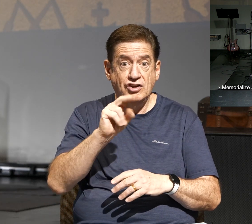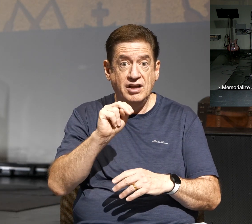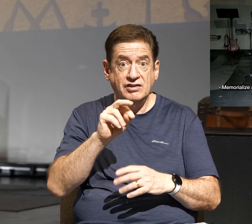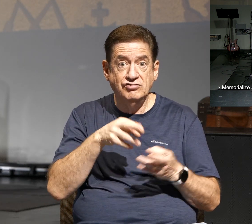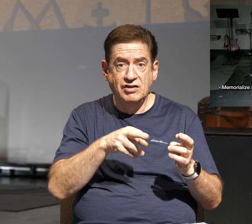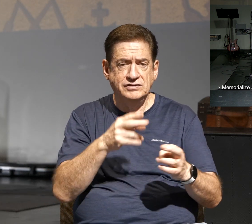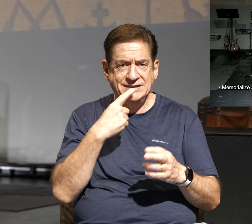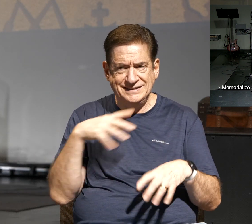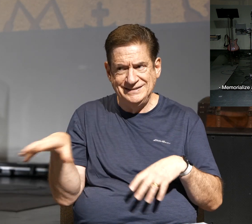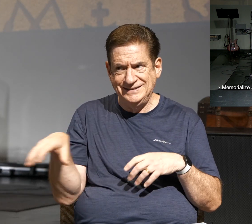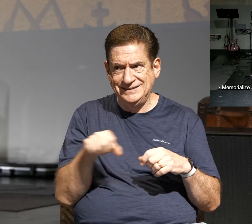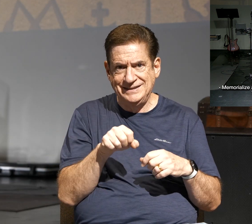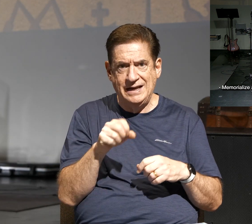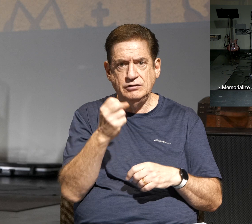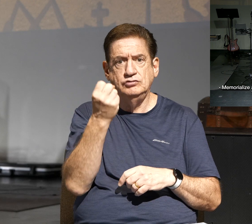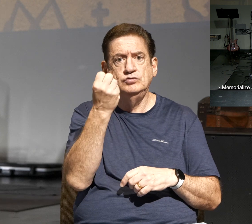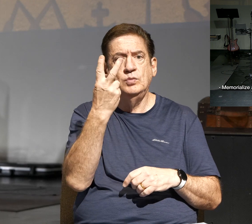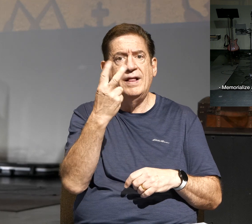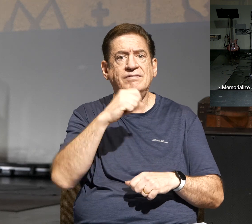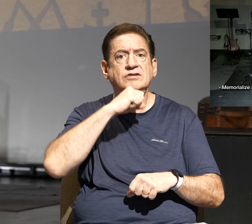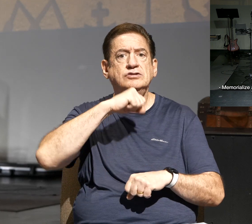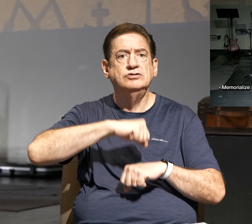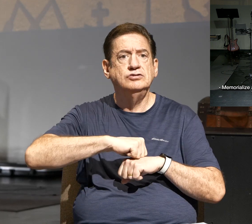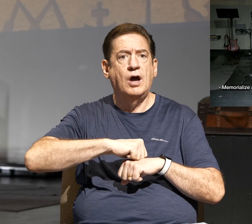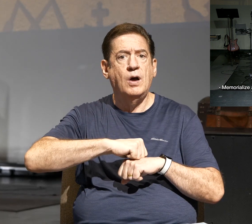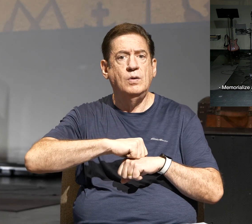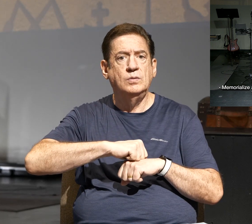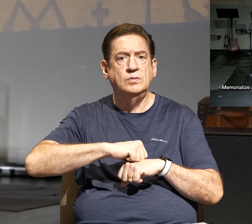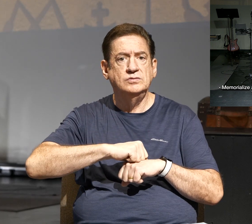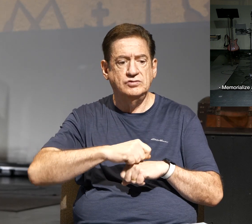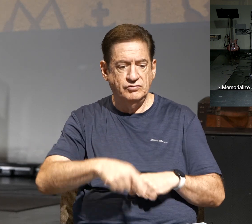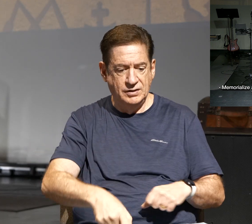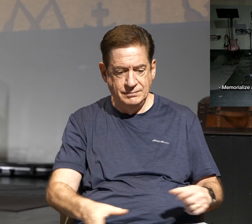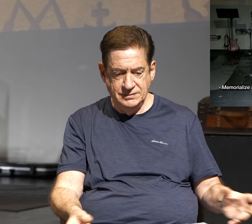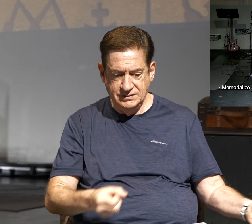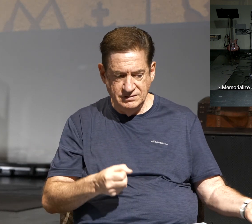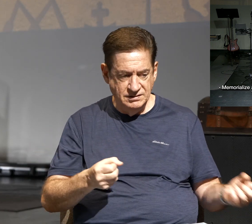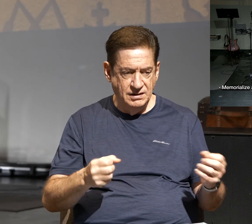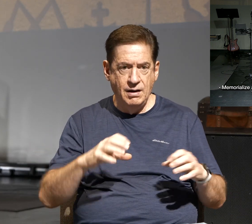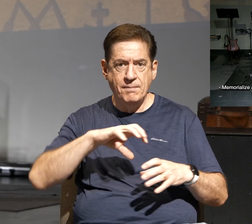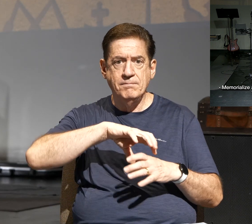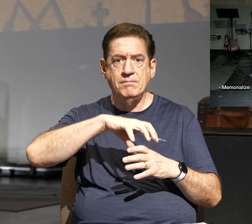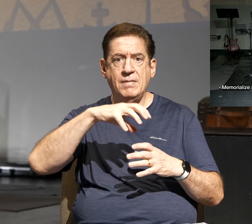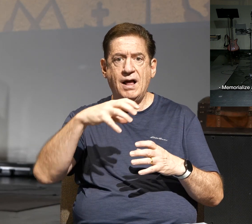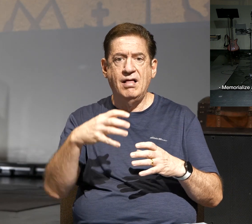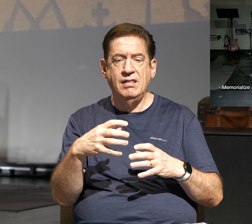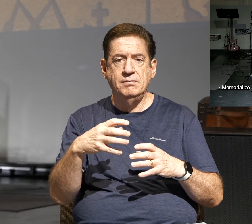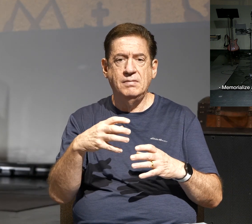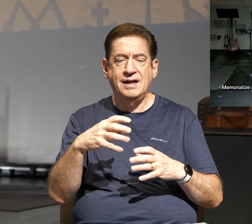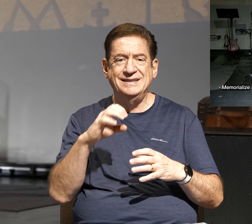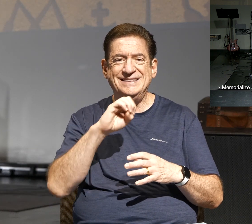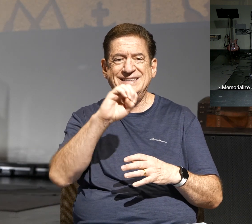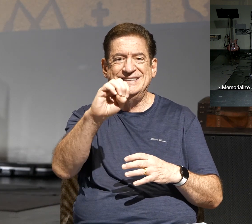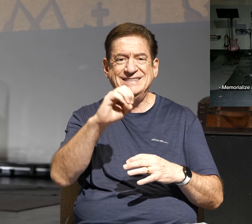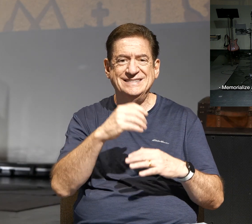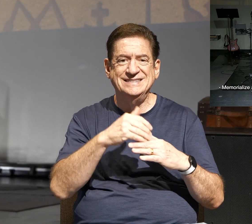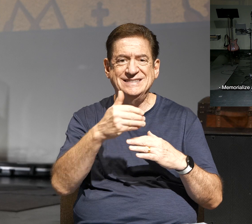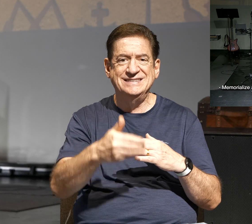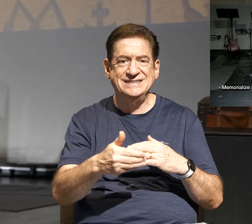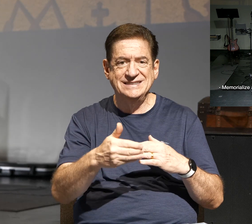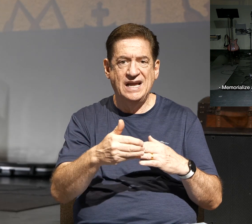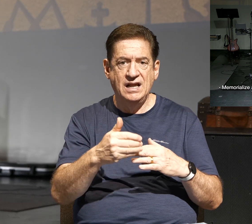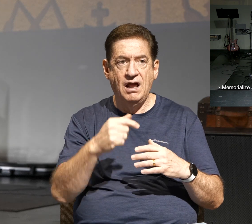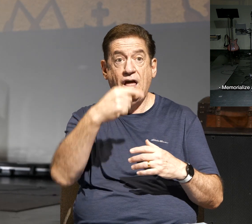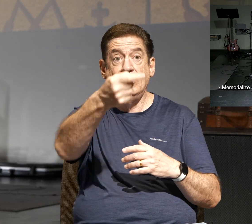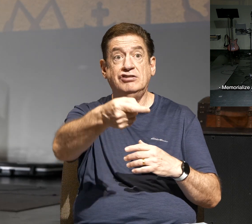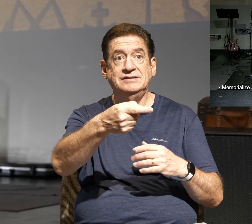take 12 stones out of the river, pile them on the east side of the river, on the other side of